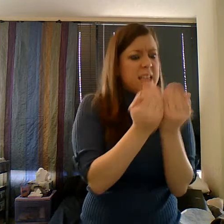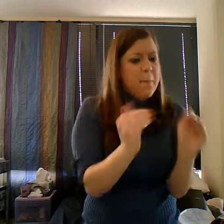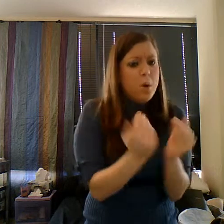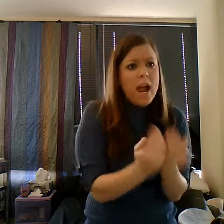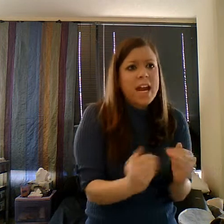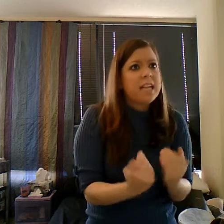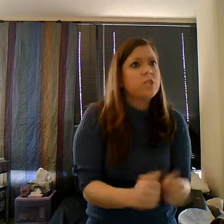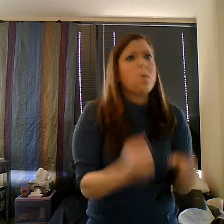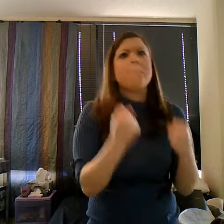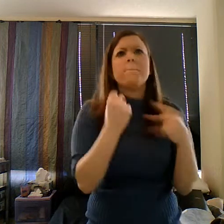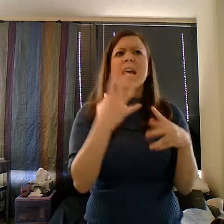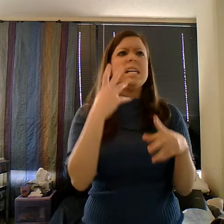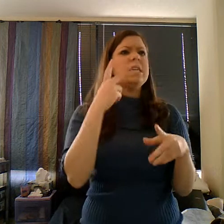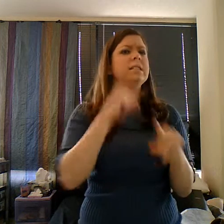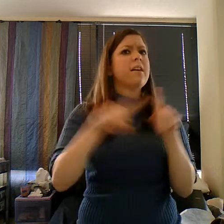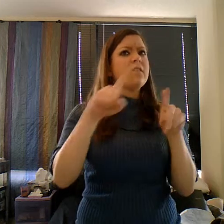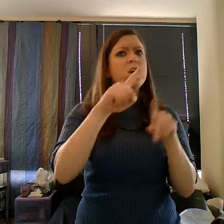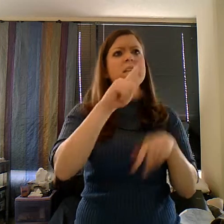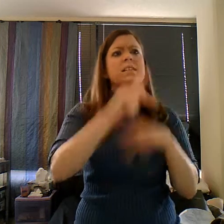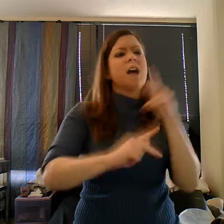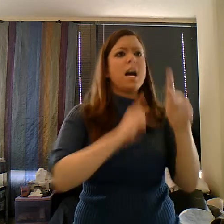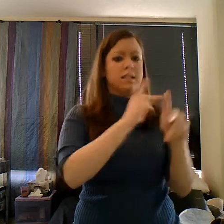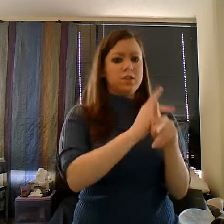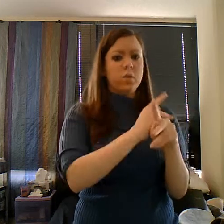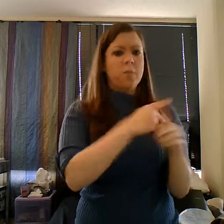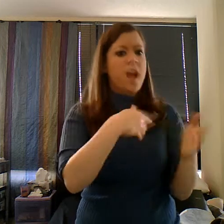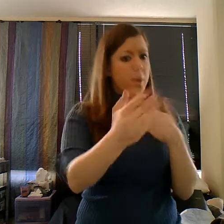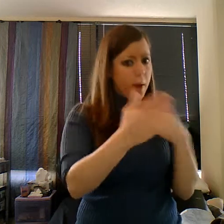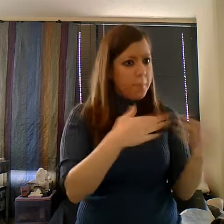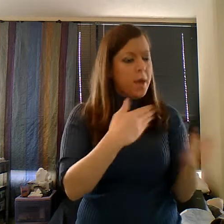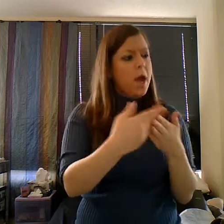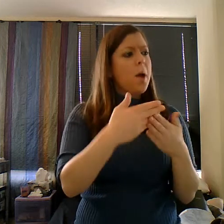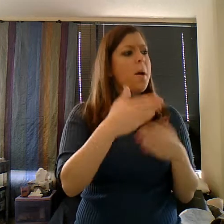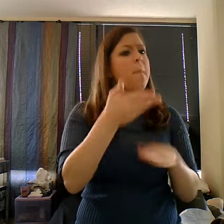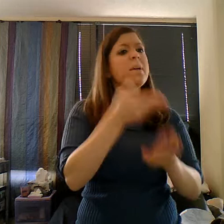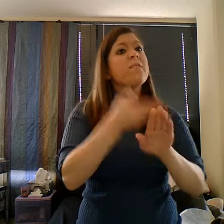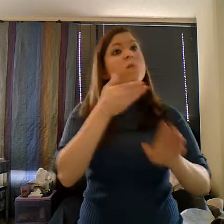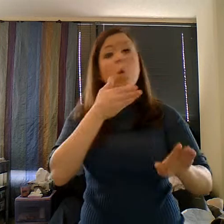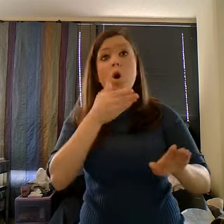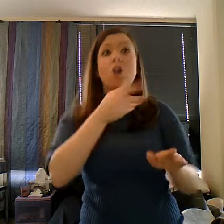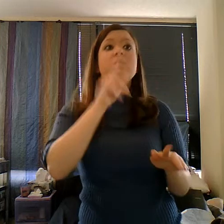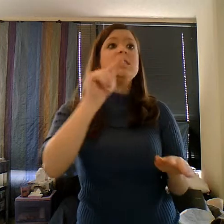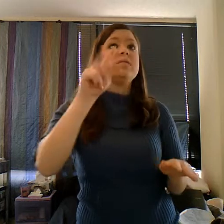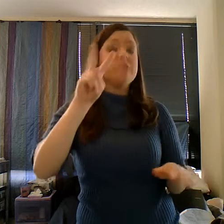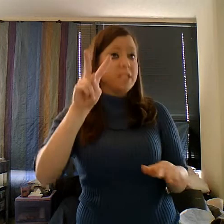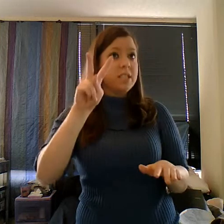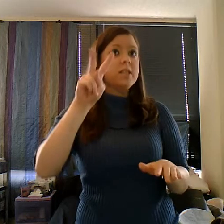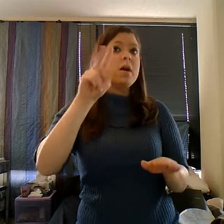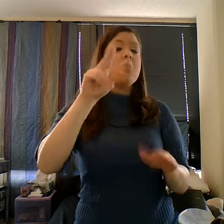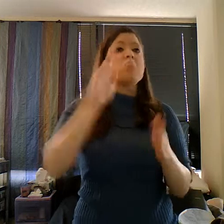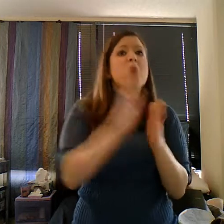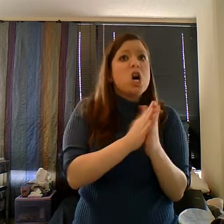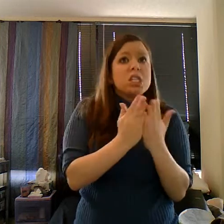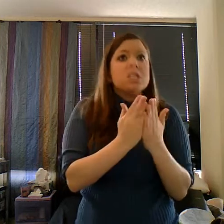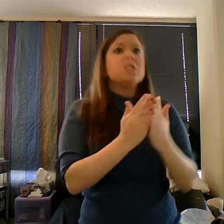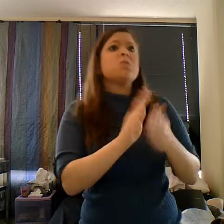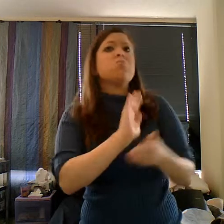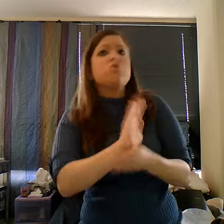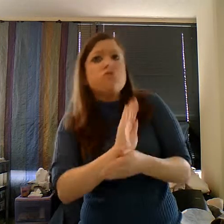around telling stories. So they were, in a way, the movies or the television before, books and before all of